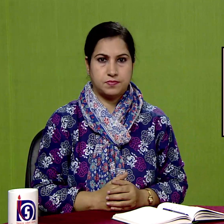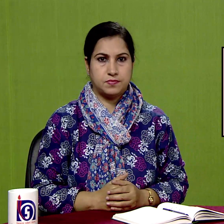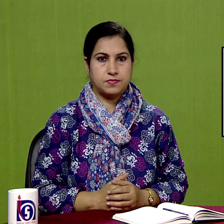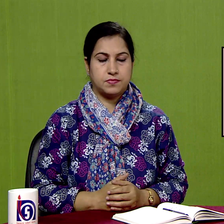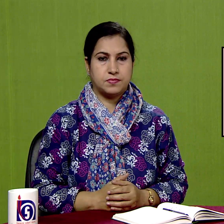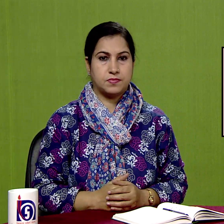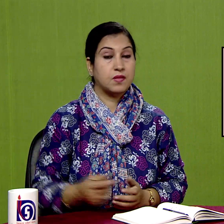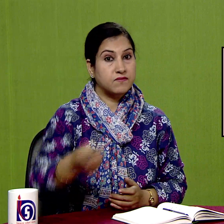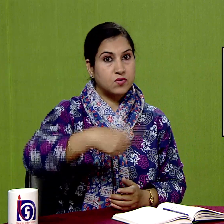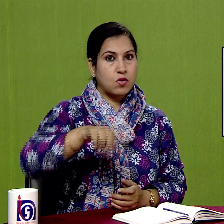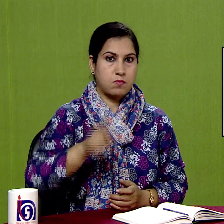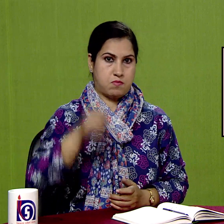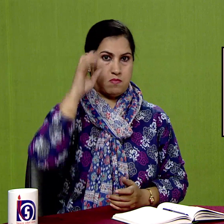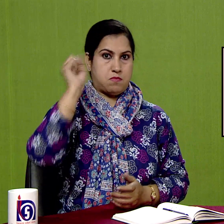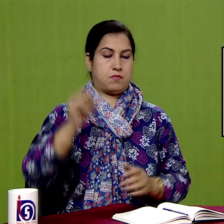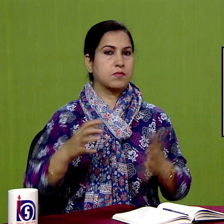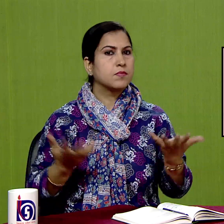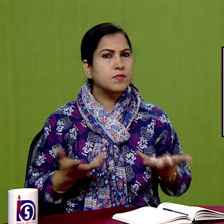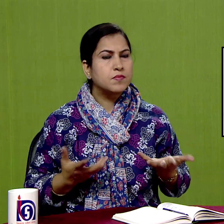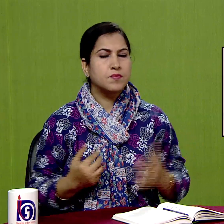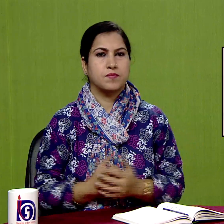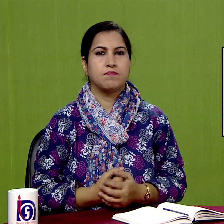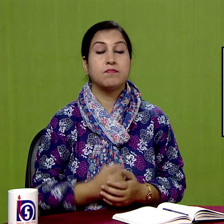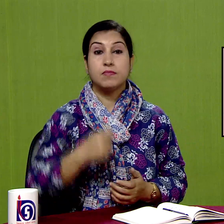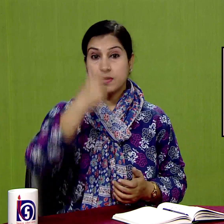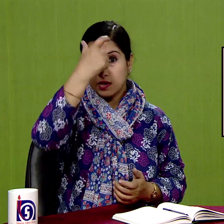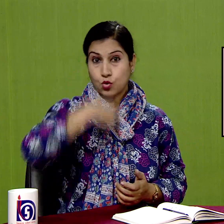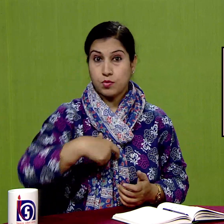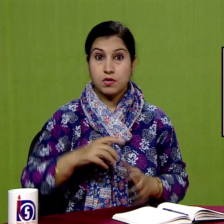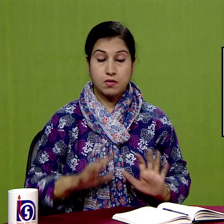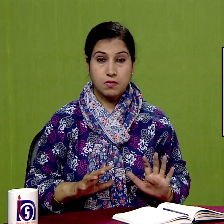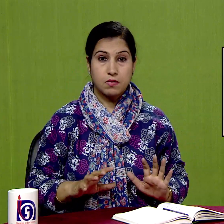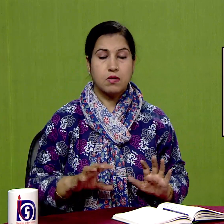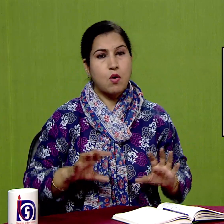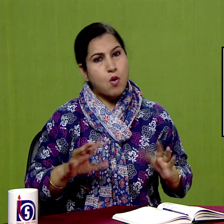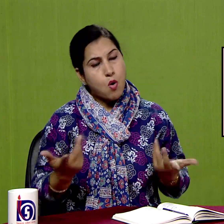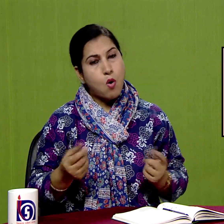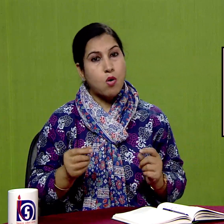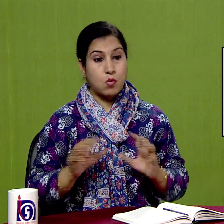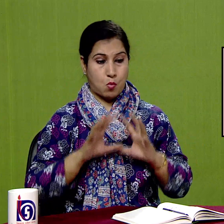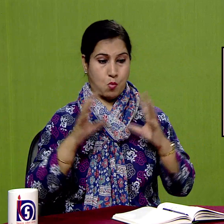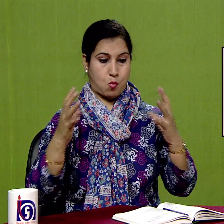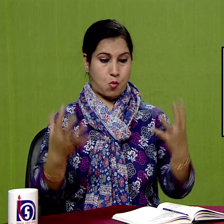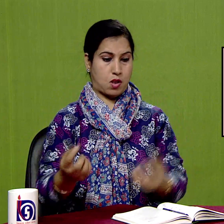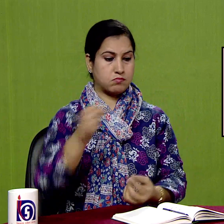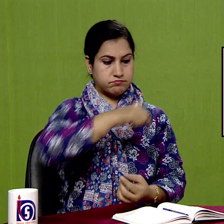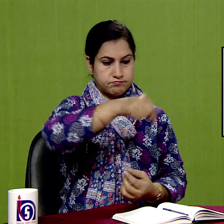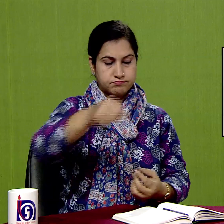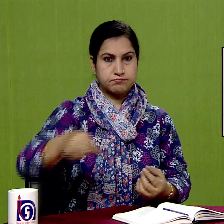We should remember that the human beings all over the world have been afraid of